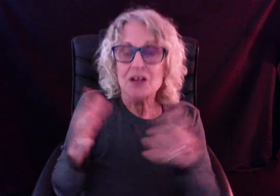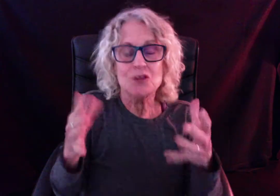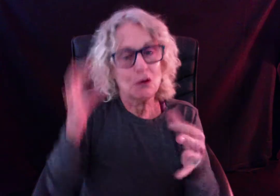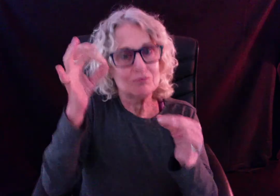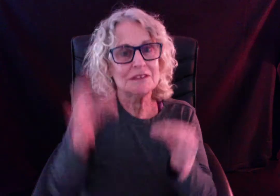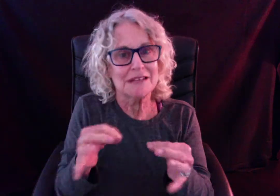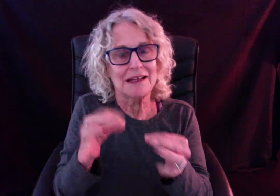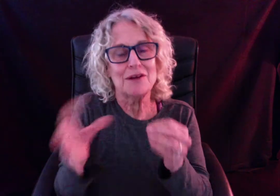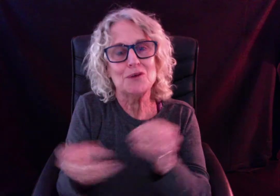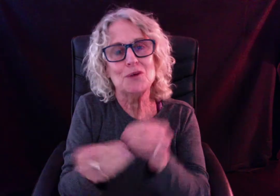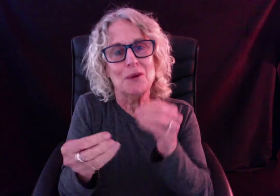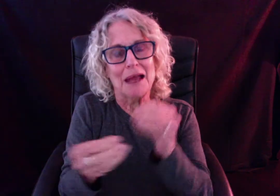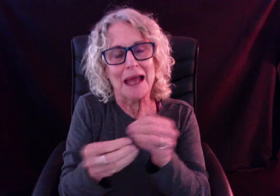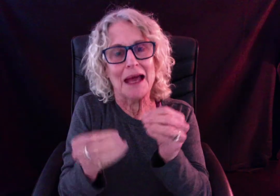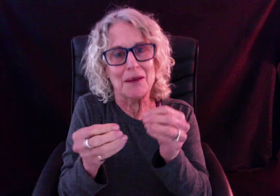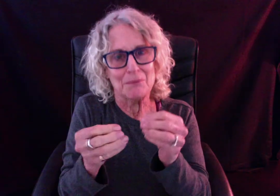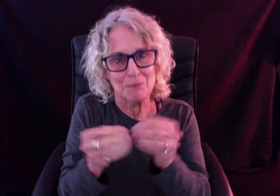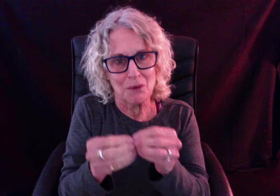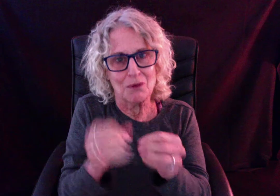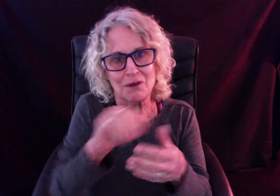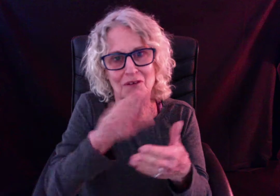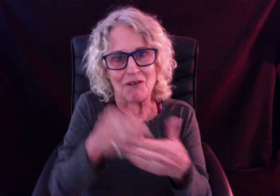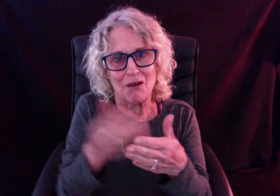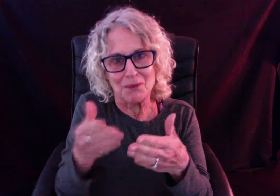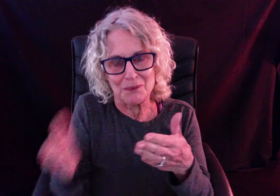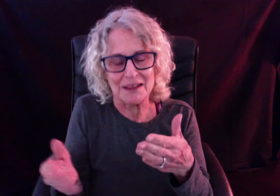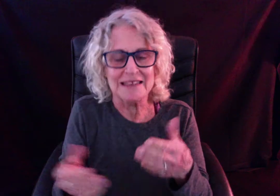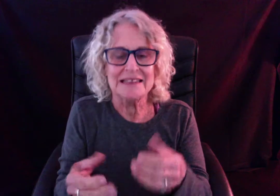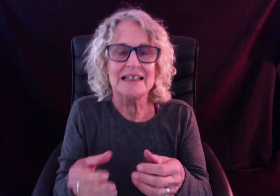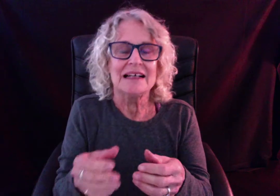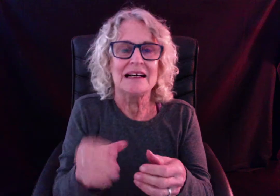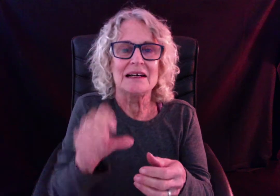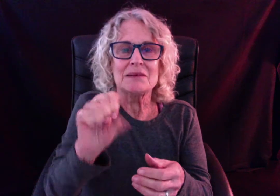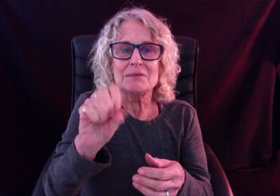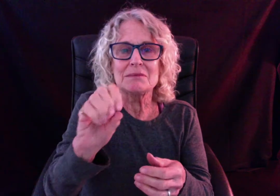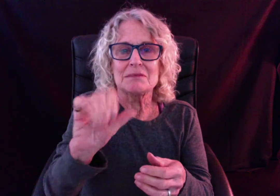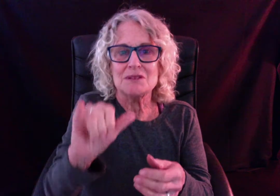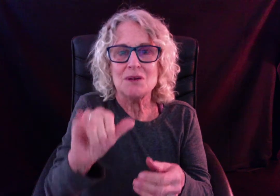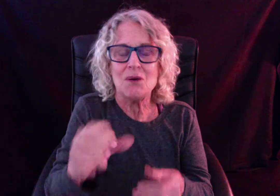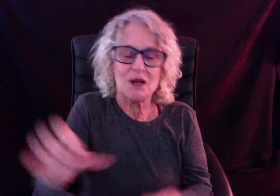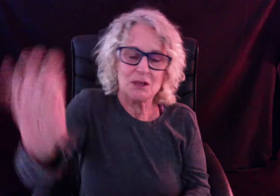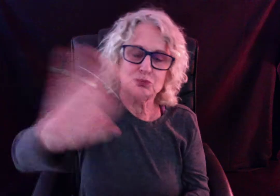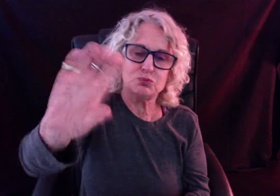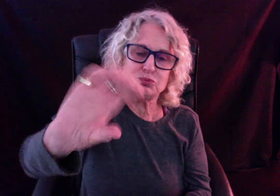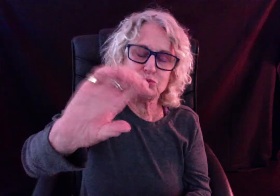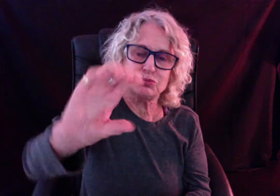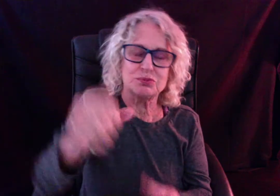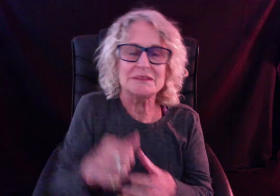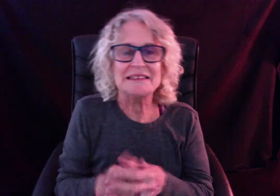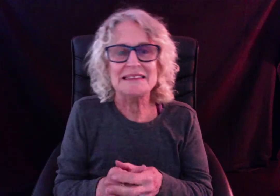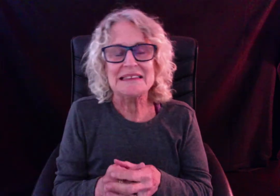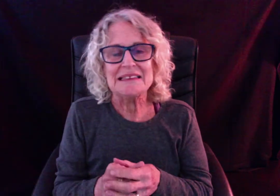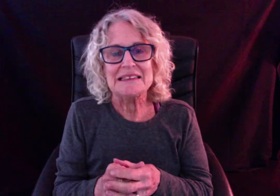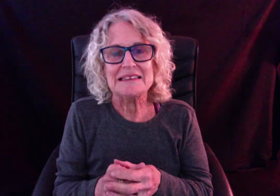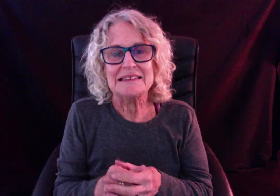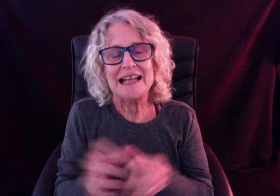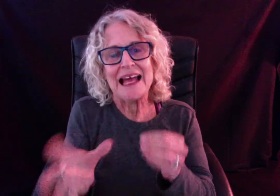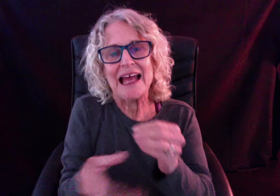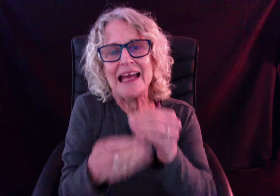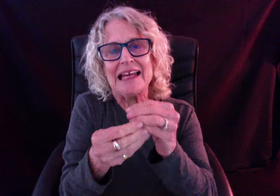add a little bit more of the ingredients. So I added a little bit more soy sauce. And then I added a little bit